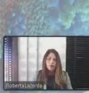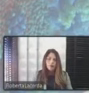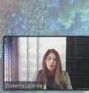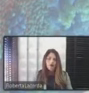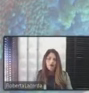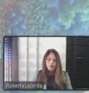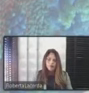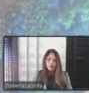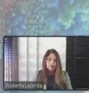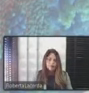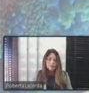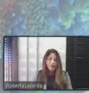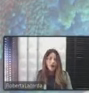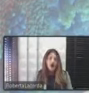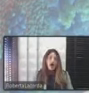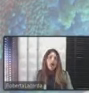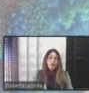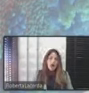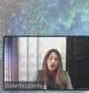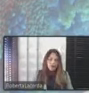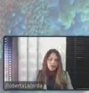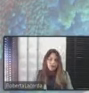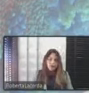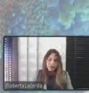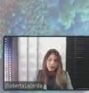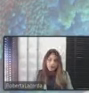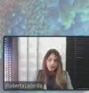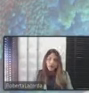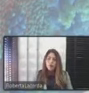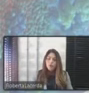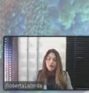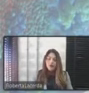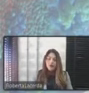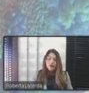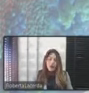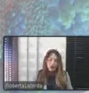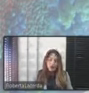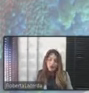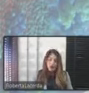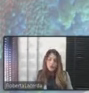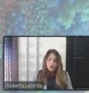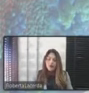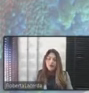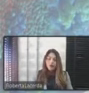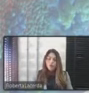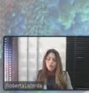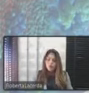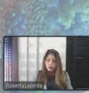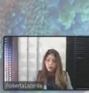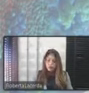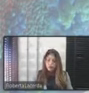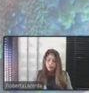importance of early treatment. Our last message that could be an allegory of